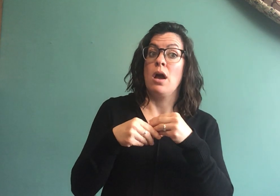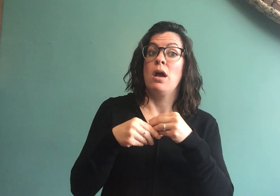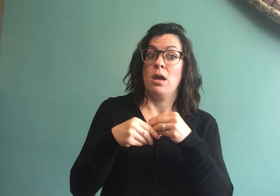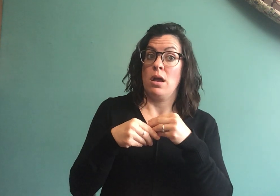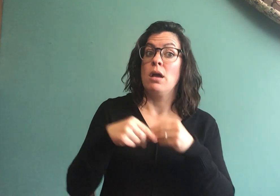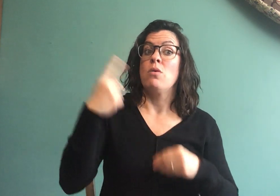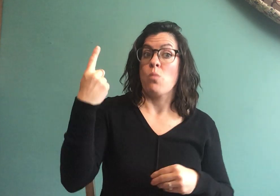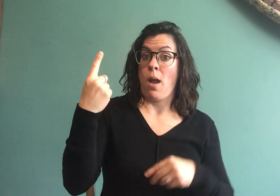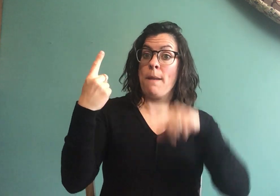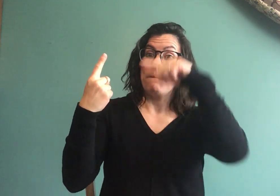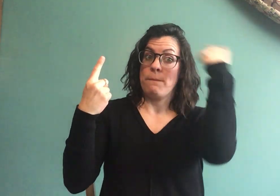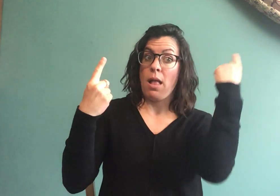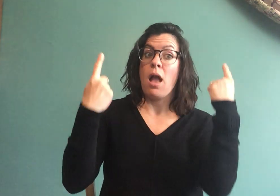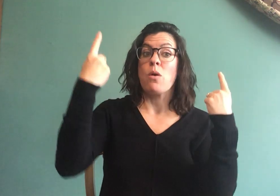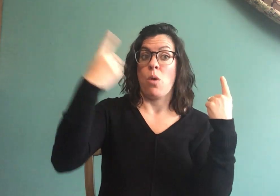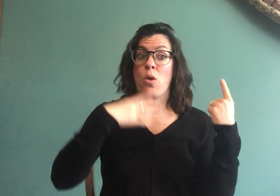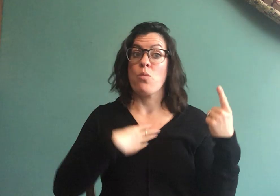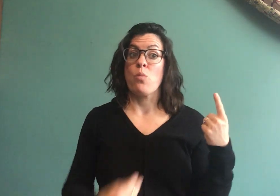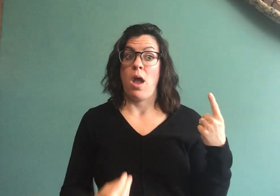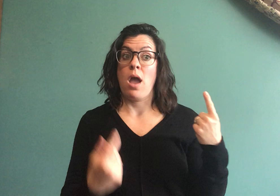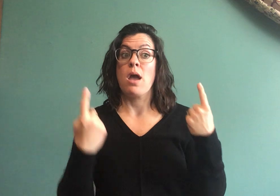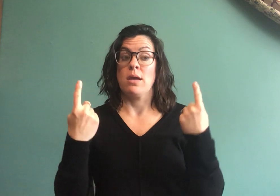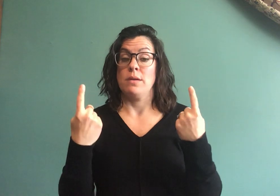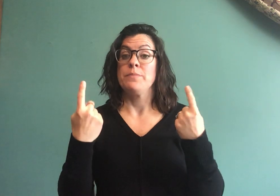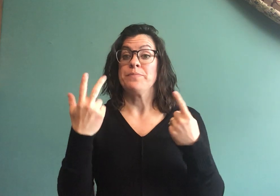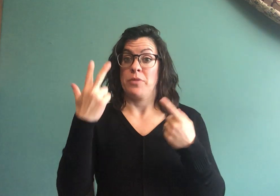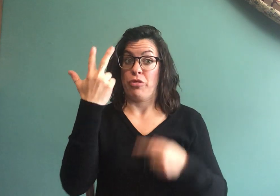Not too sure. Not too sure. Anybody?